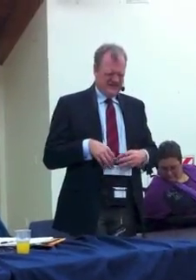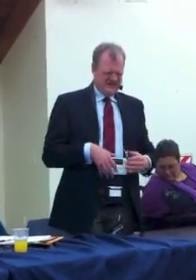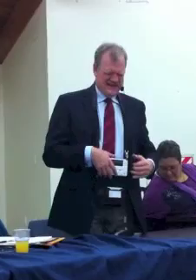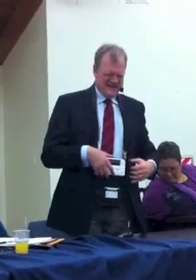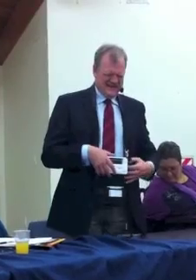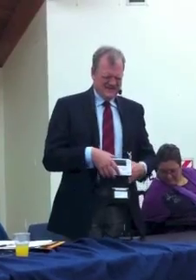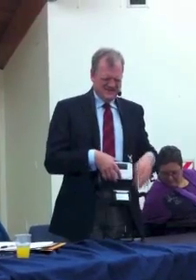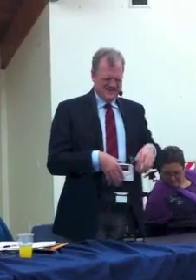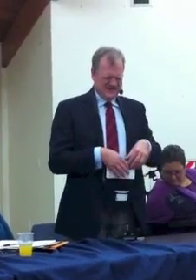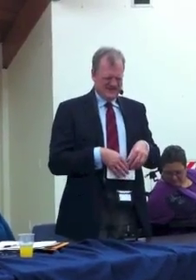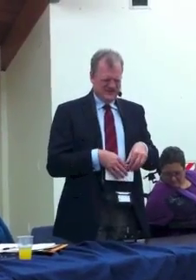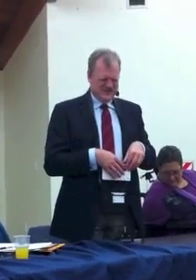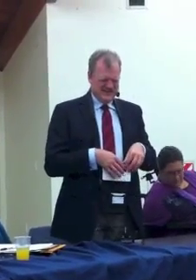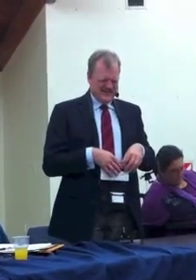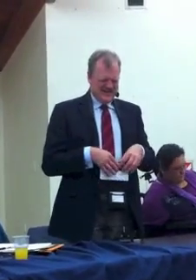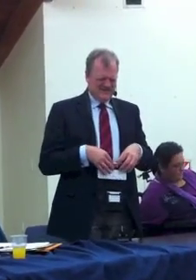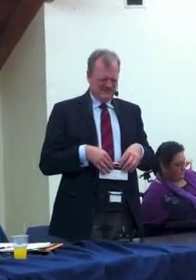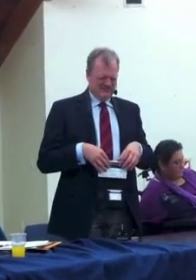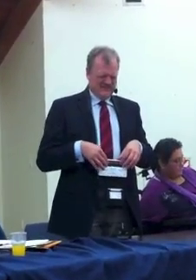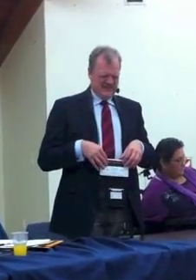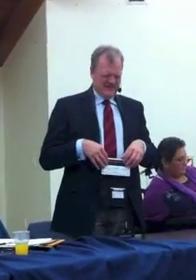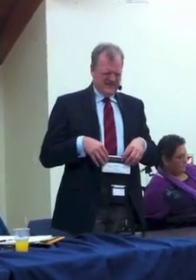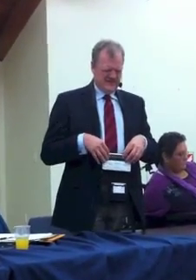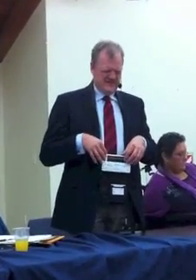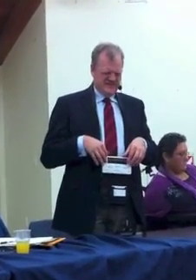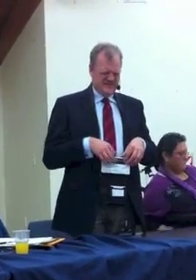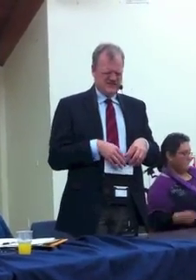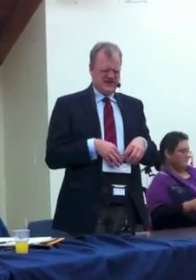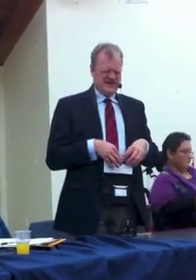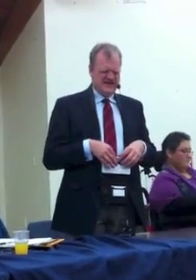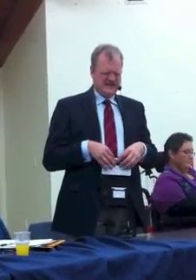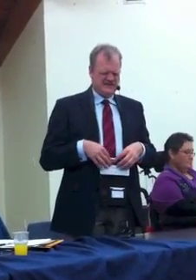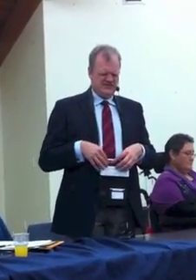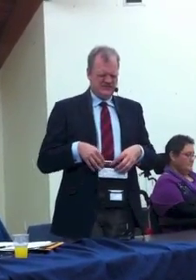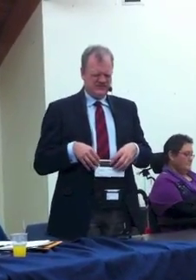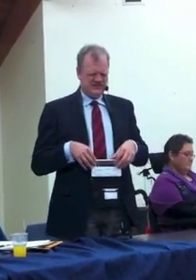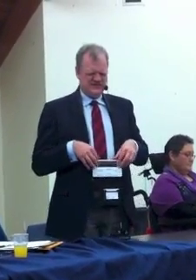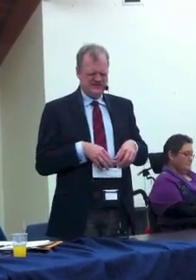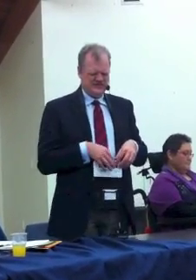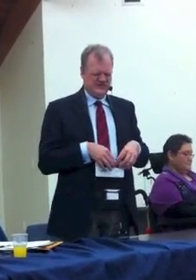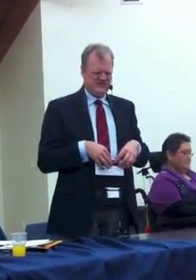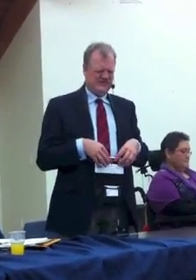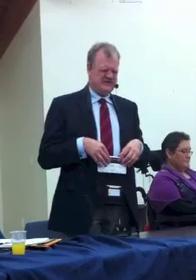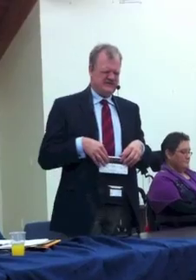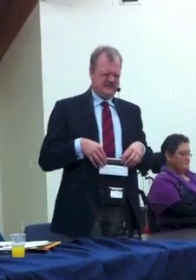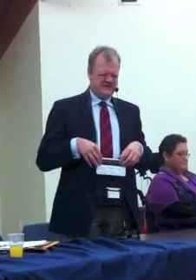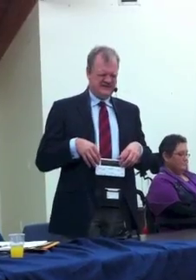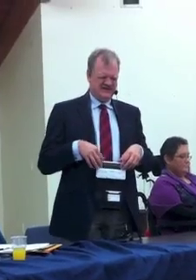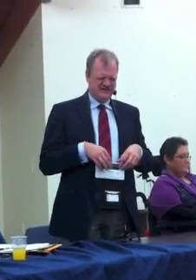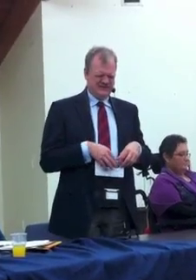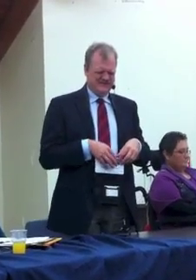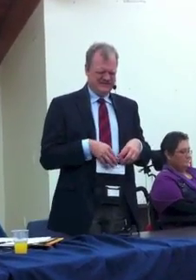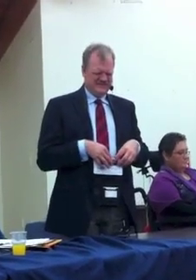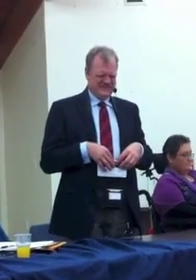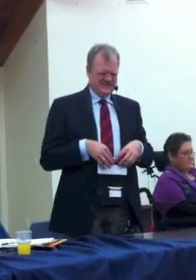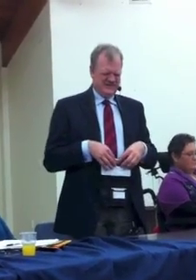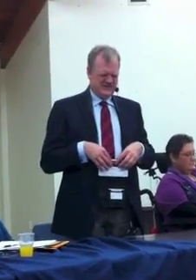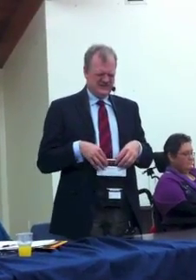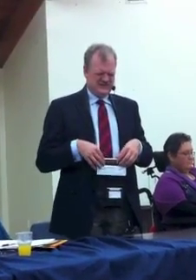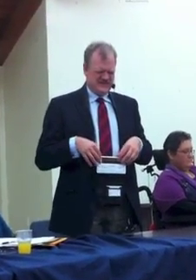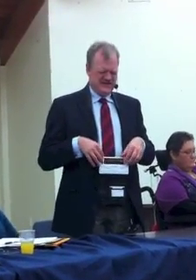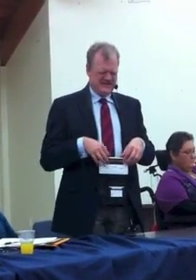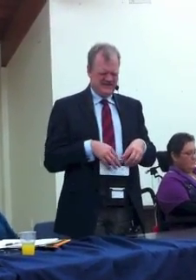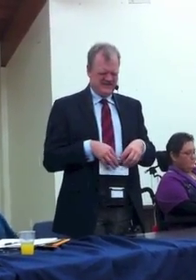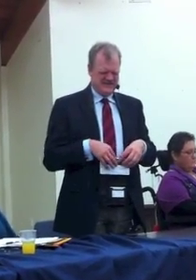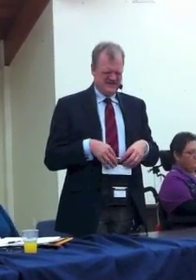we're all here today, I'm just moving a cord, to demonstrate our support for Auckland Disability Law,